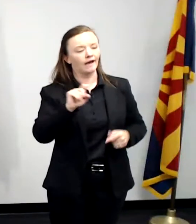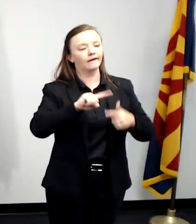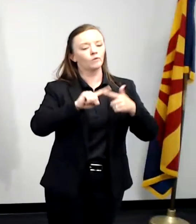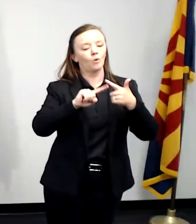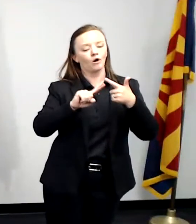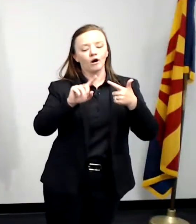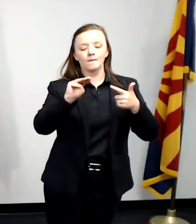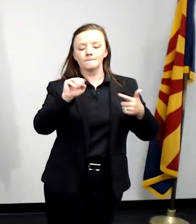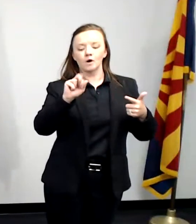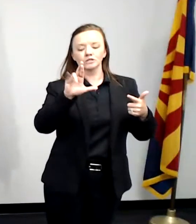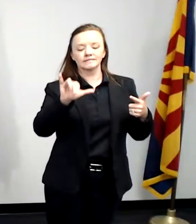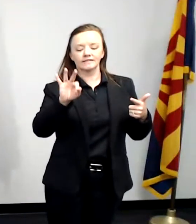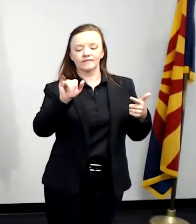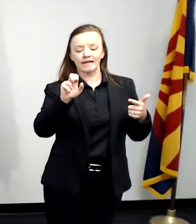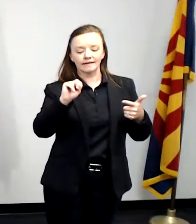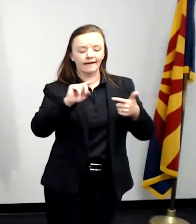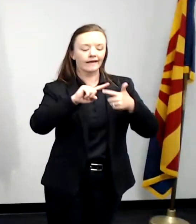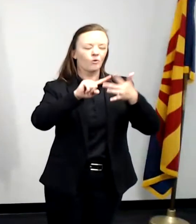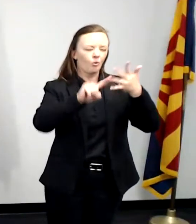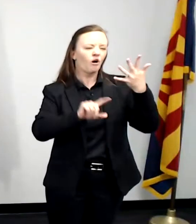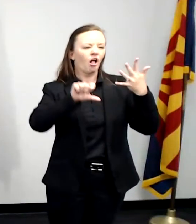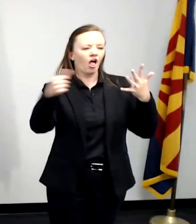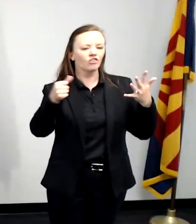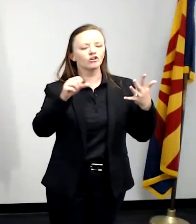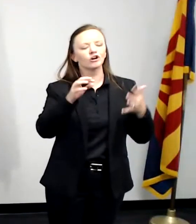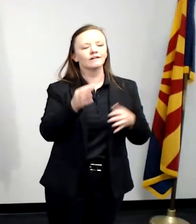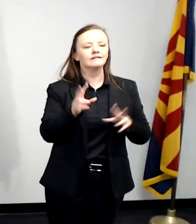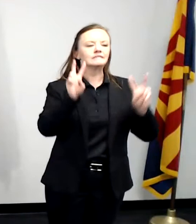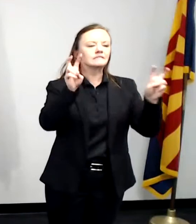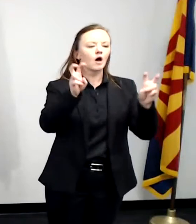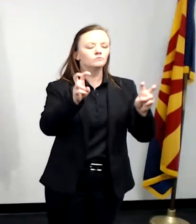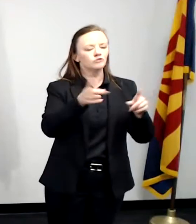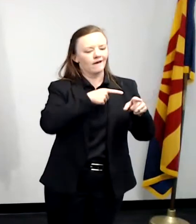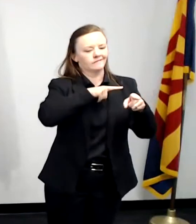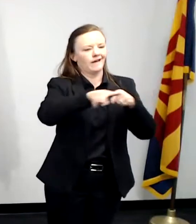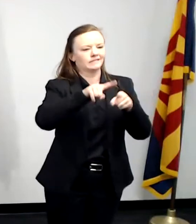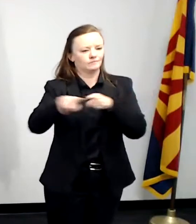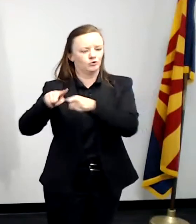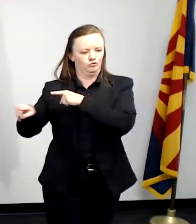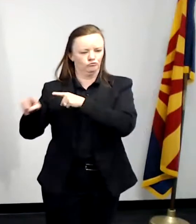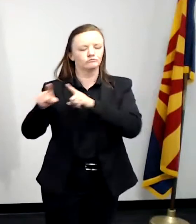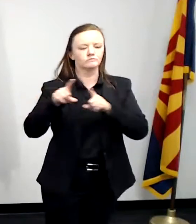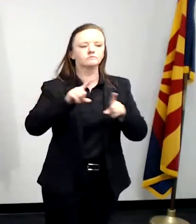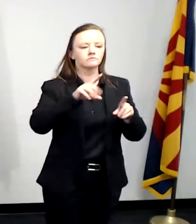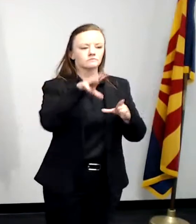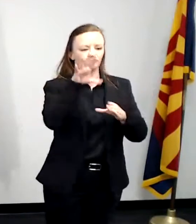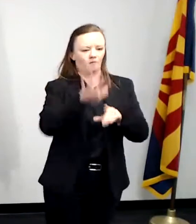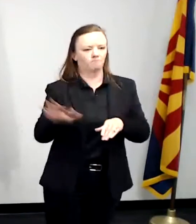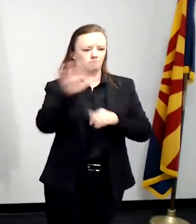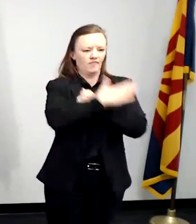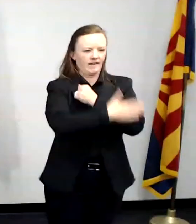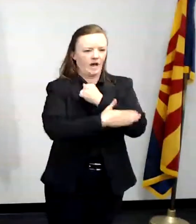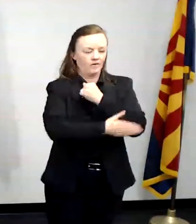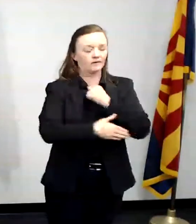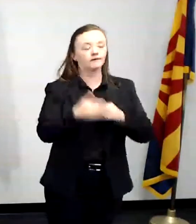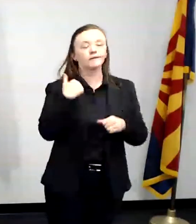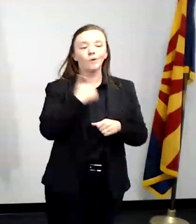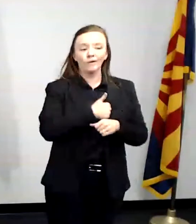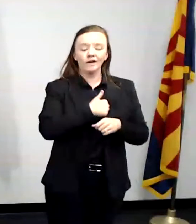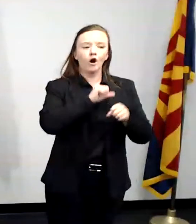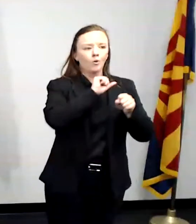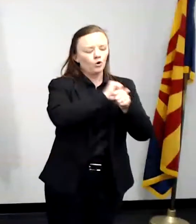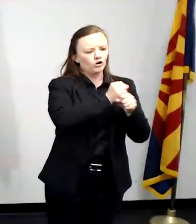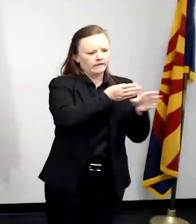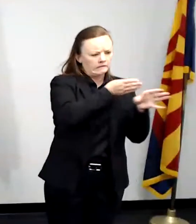subject matter experts from around the county. Of course, I've said this to many of you before, we We're working in a bunch of different areas whenever it comes